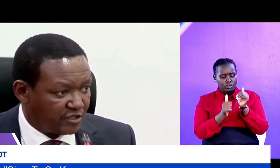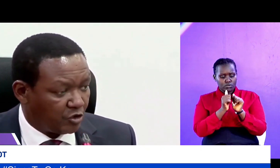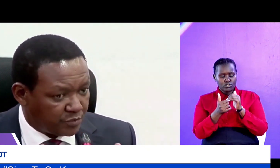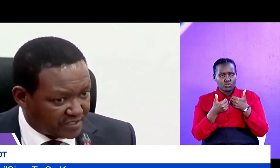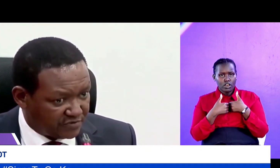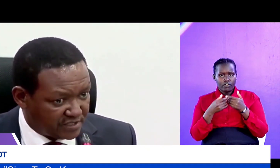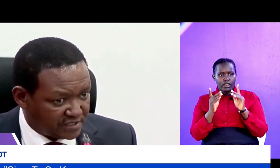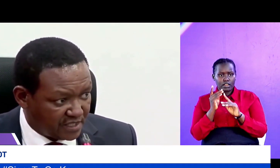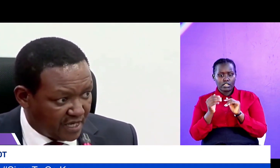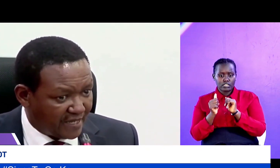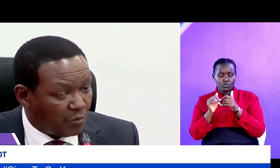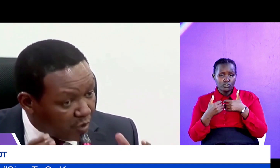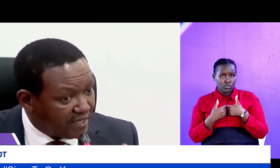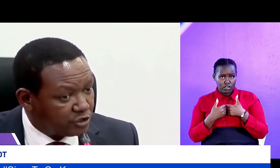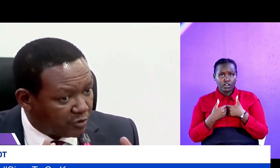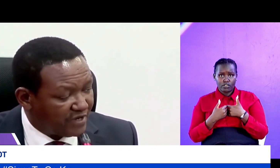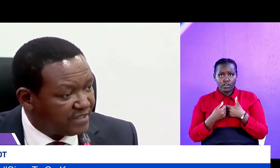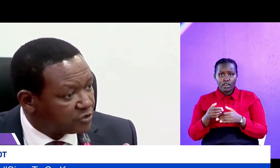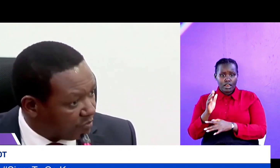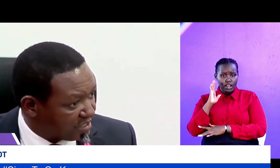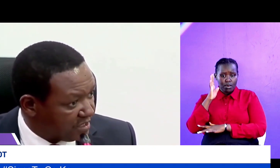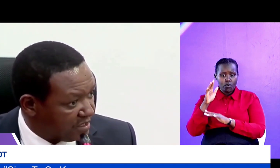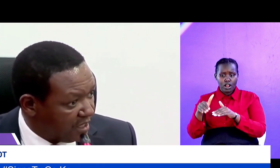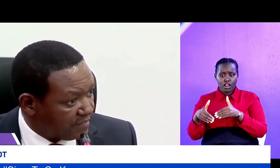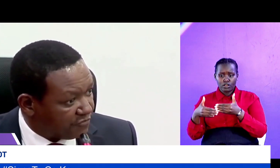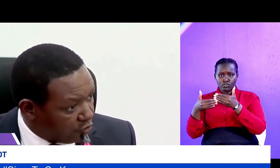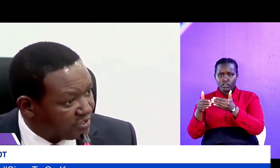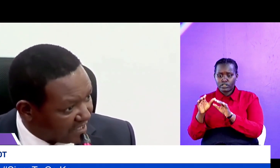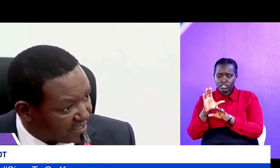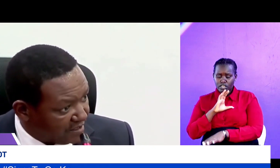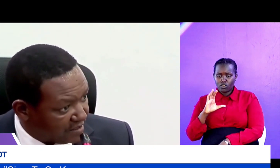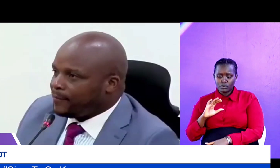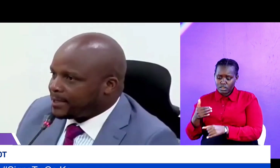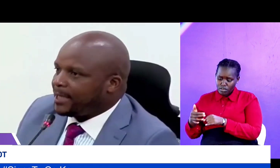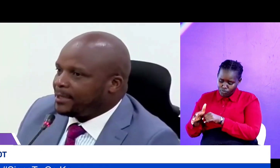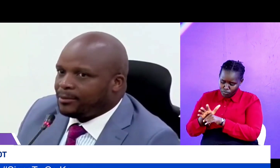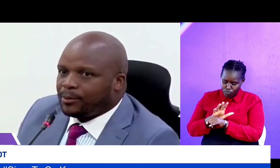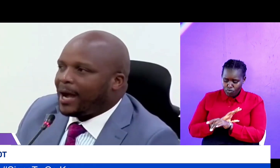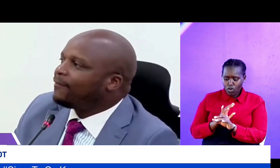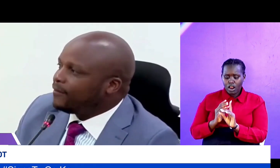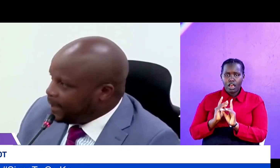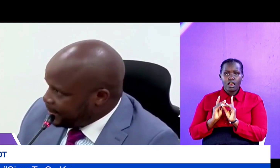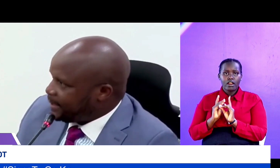and the comprehensiveness, and I'm willing to provide this committee the full data. You've said we have